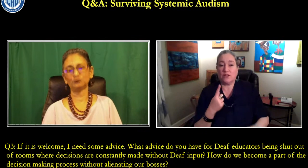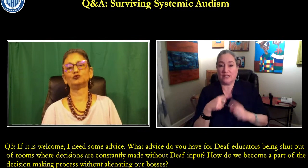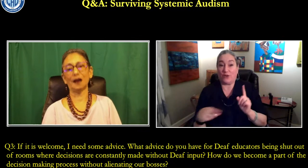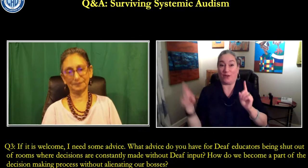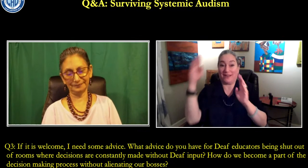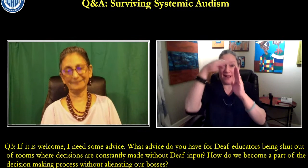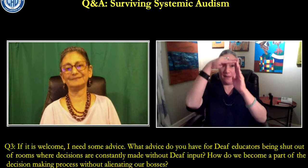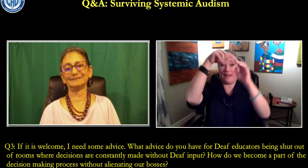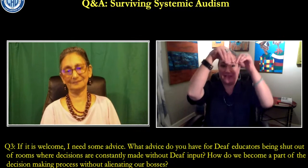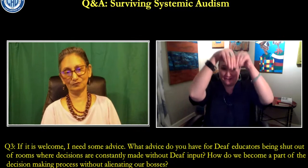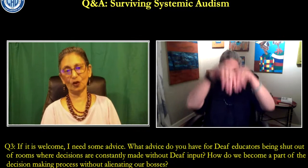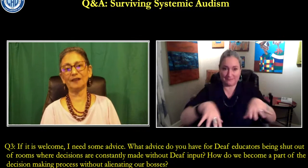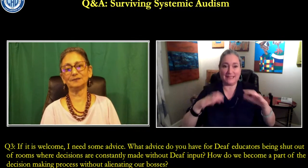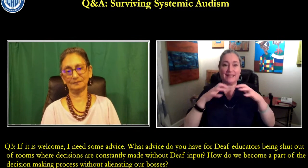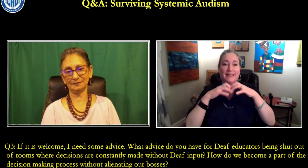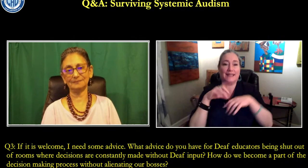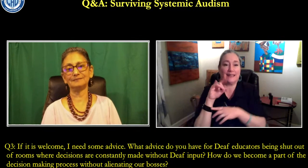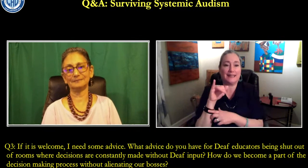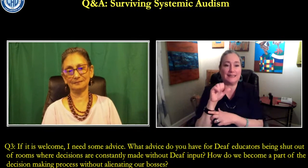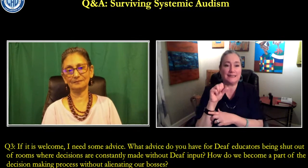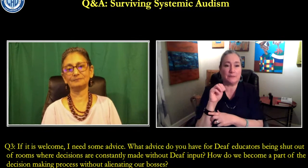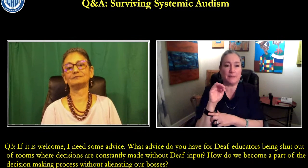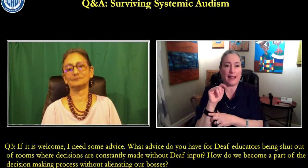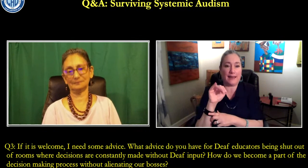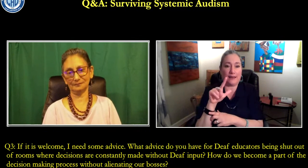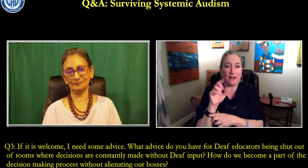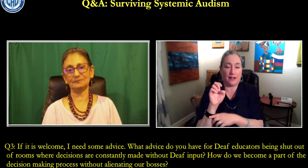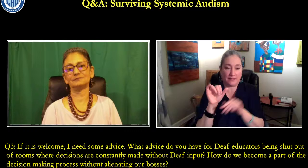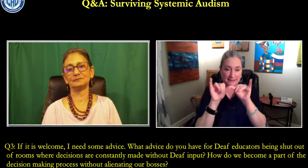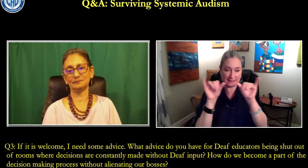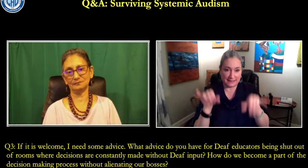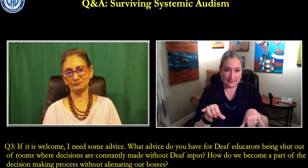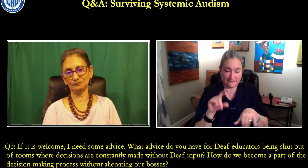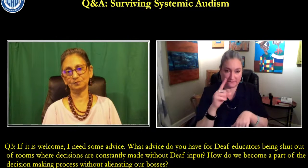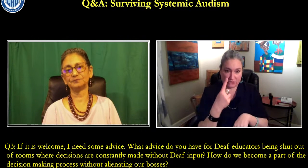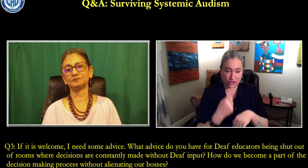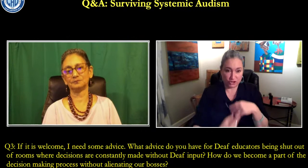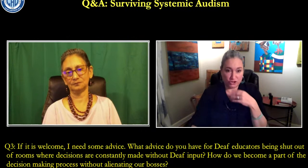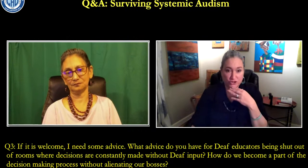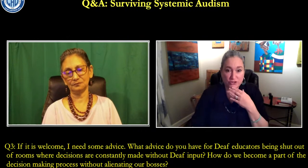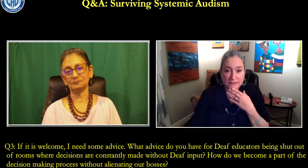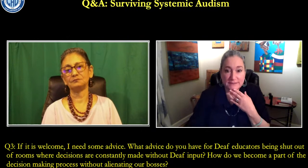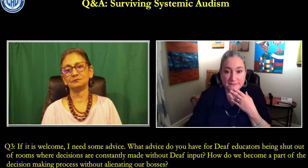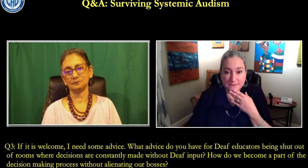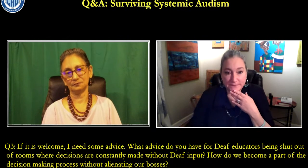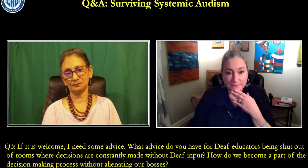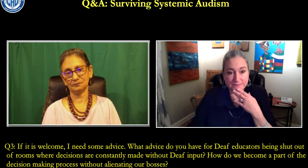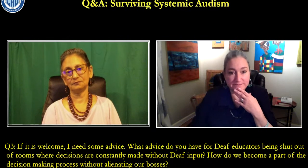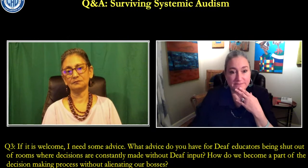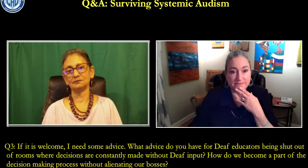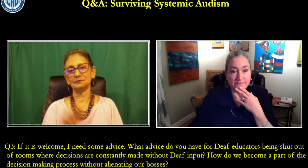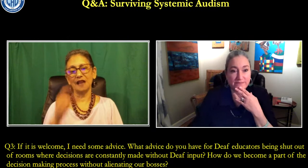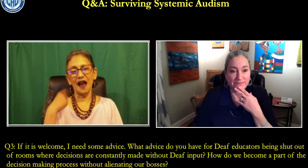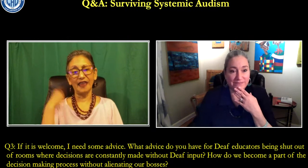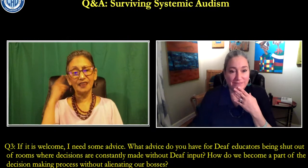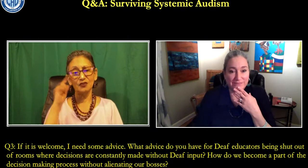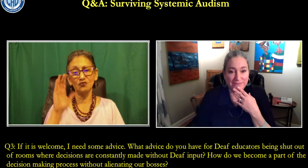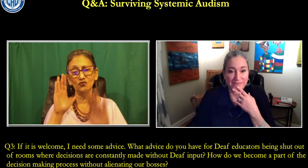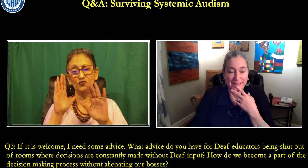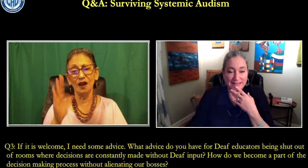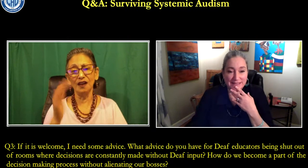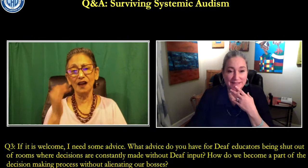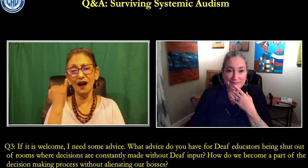system first. You can't do it from the bottom up alone. You have to work from the top down to dismantle these